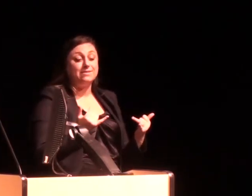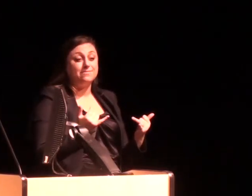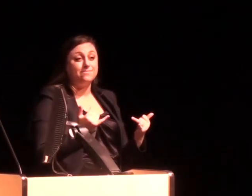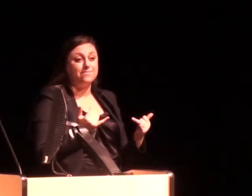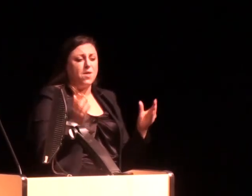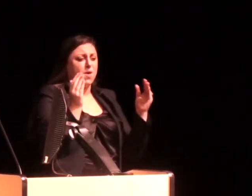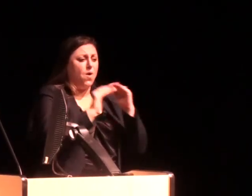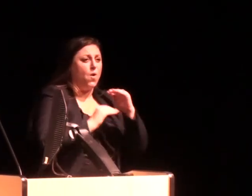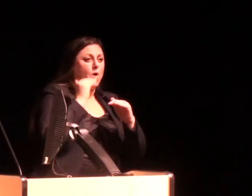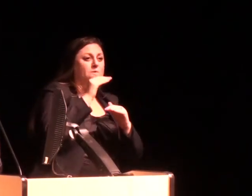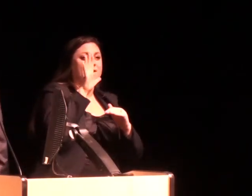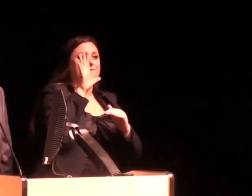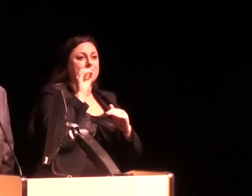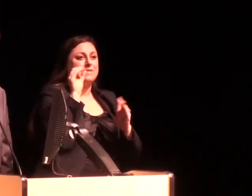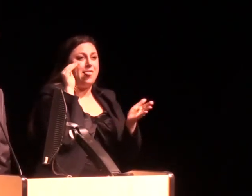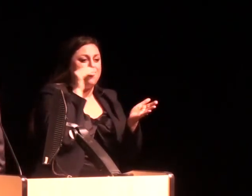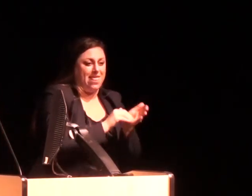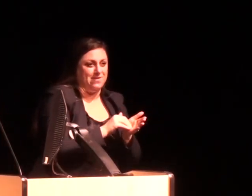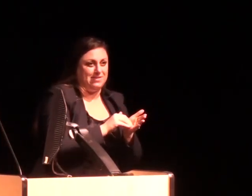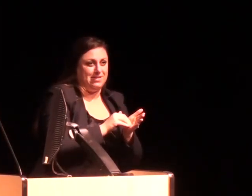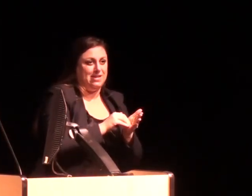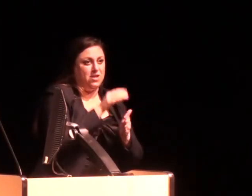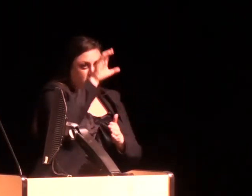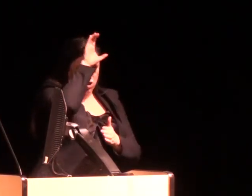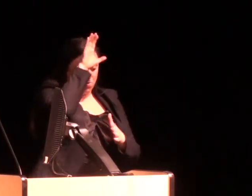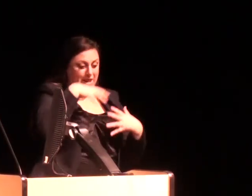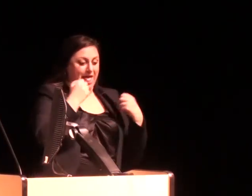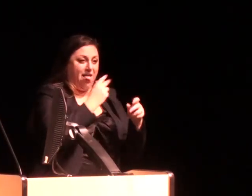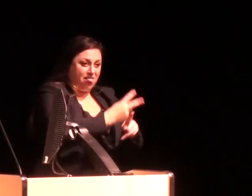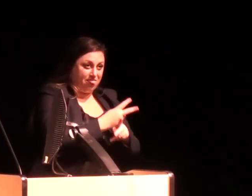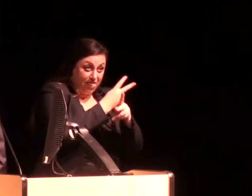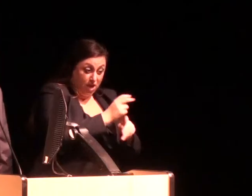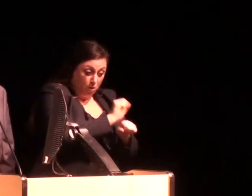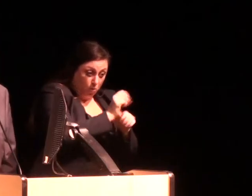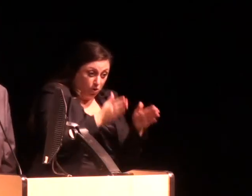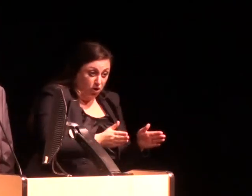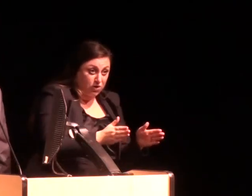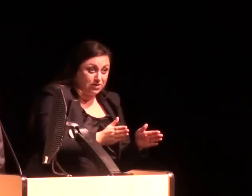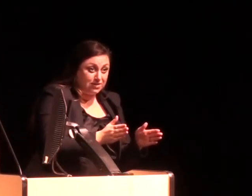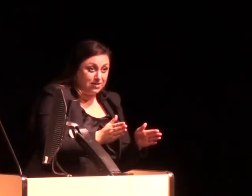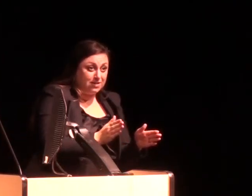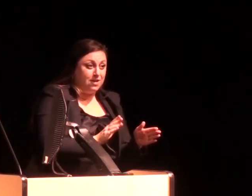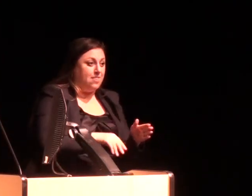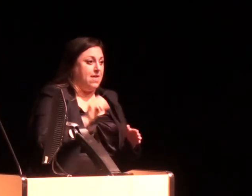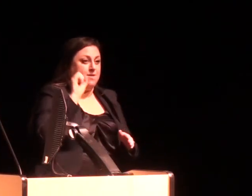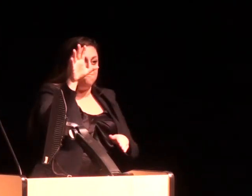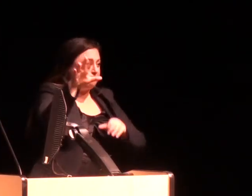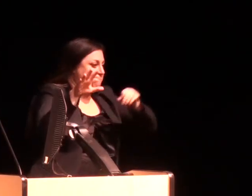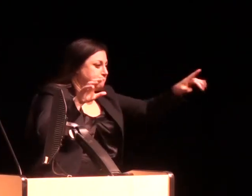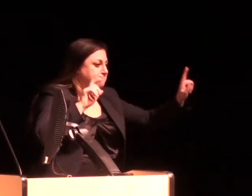Right now we have more than 50,000 Cuban healthcare workers providing service in 68 nations.